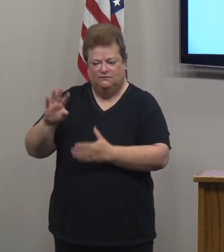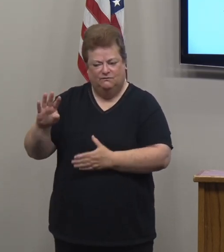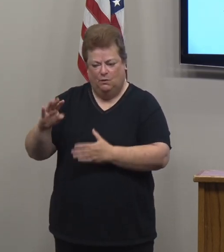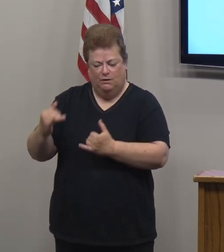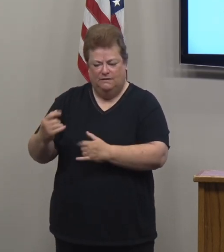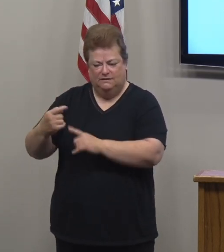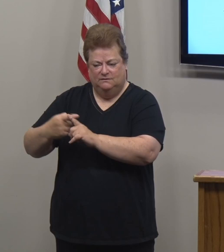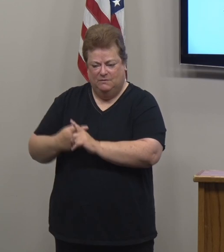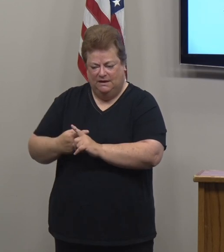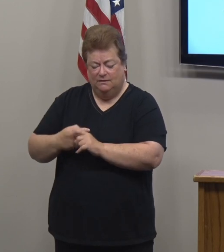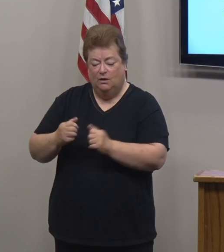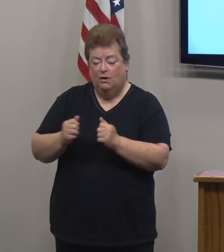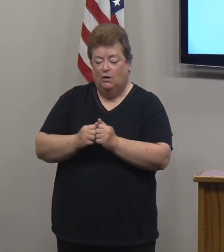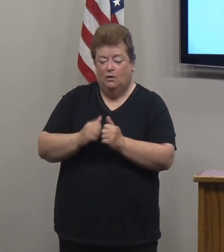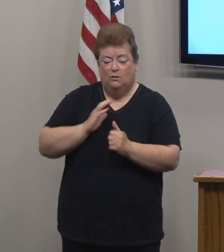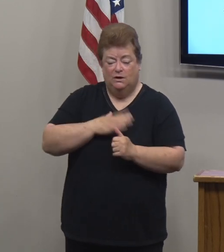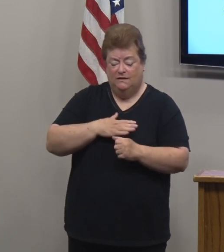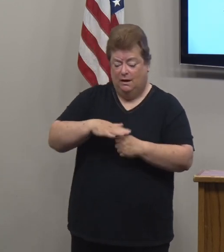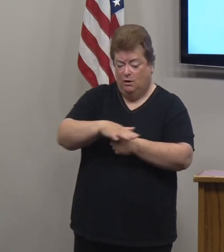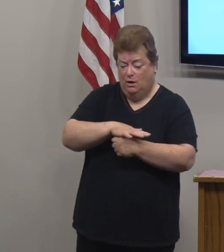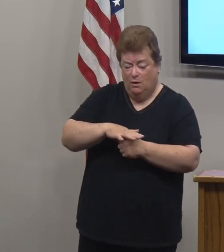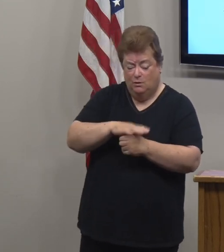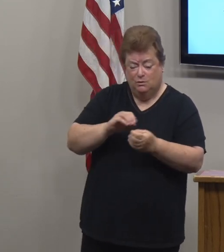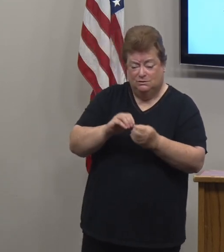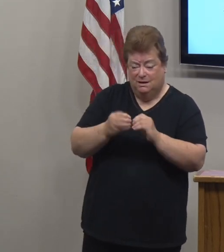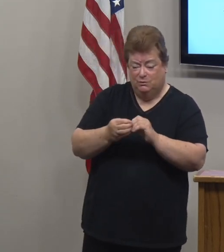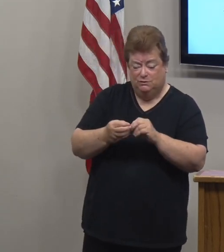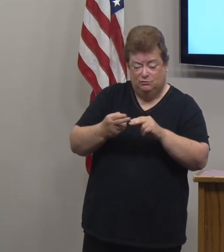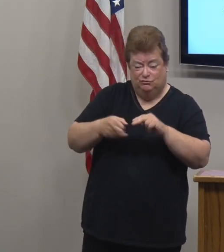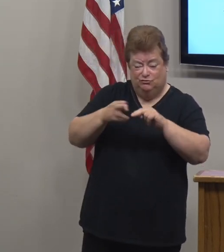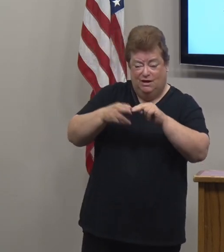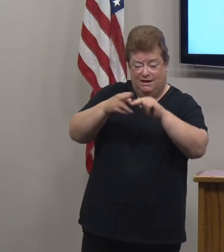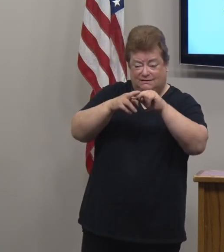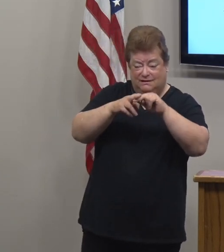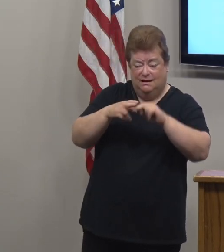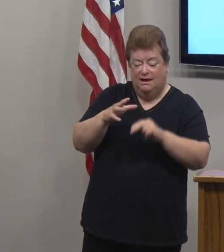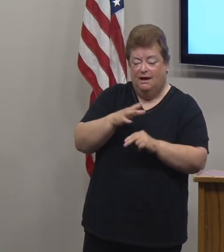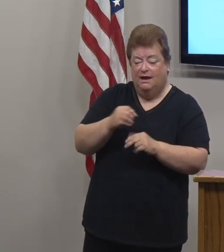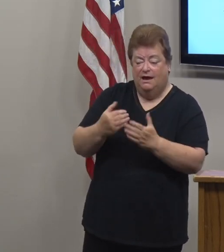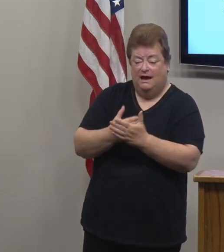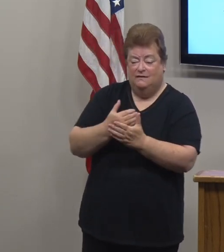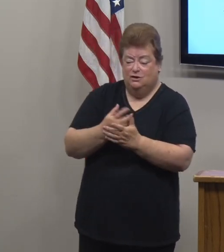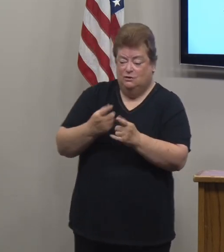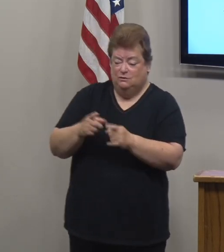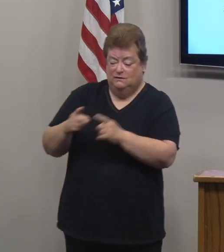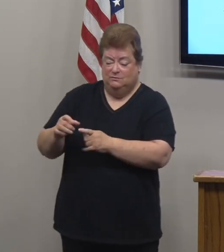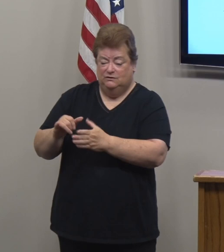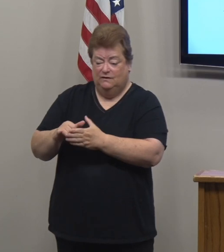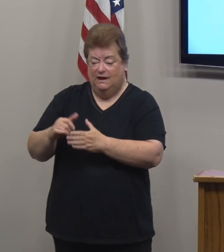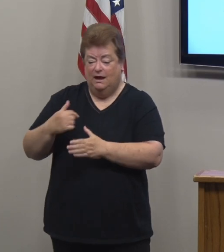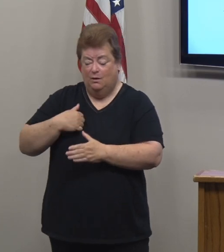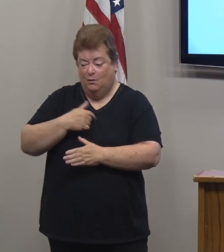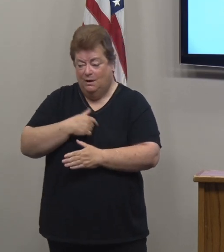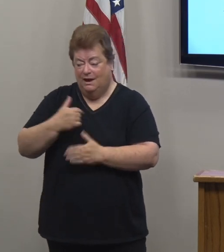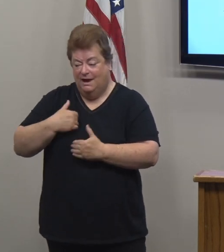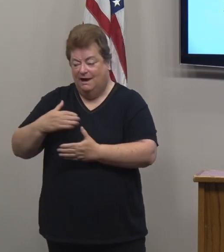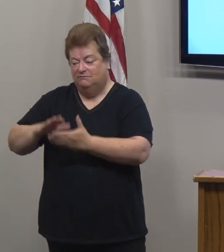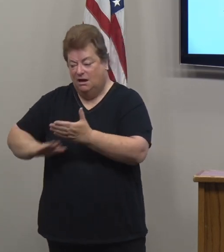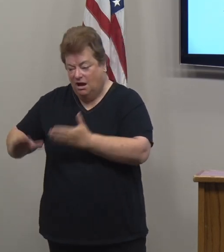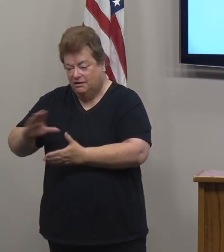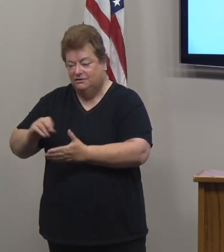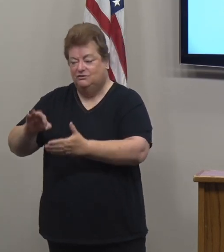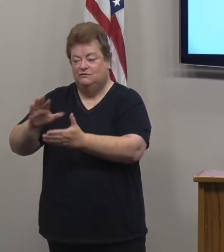With local cases numbers on the rise, and with the new circumstances we face as schools, colleges,